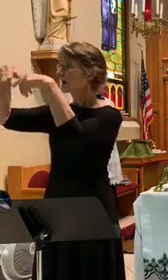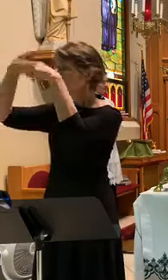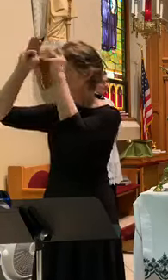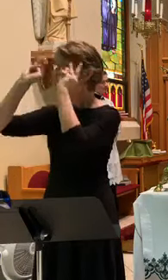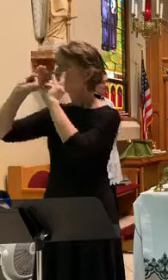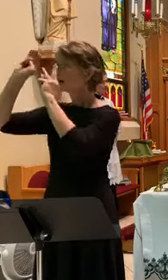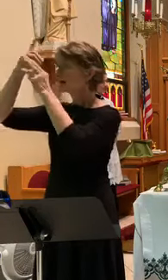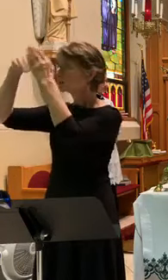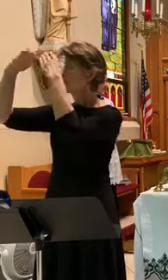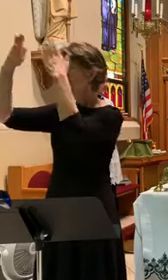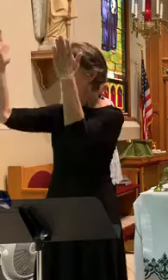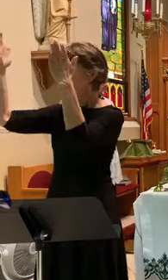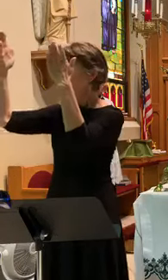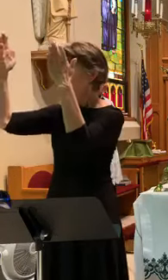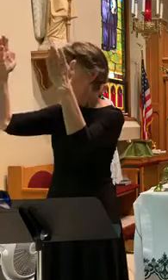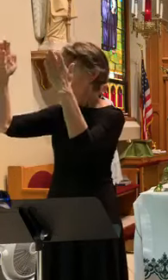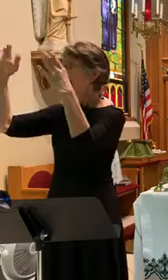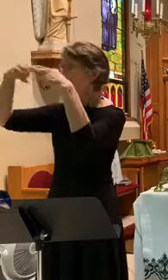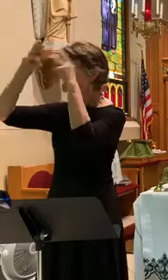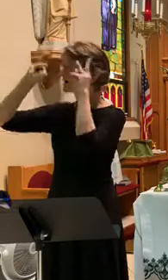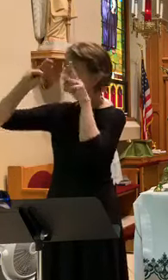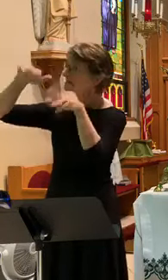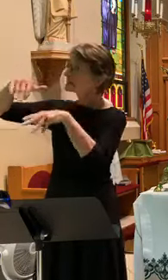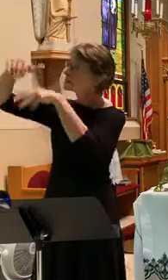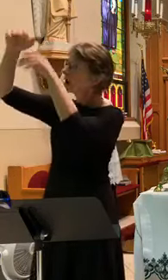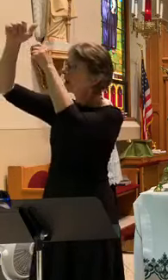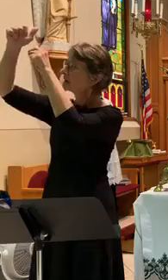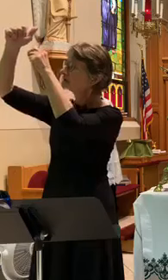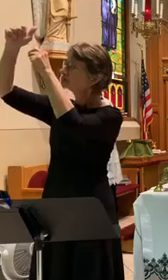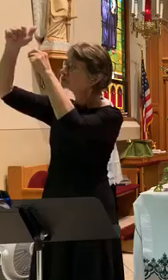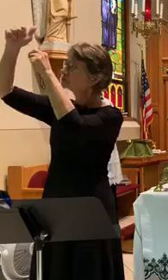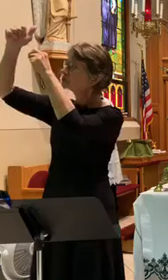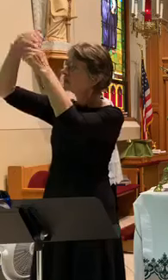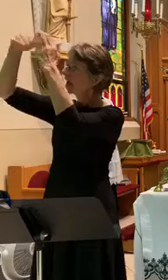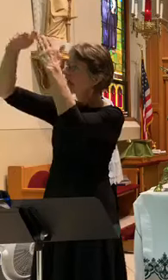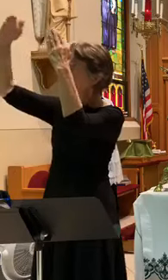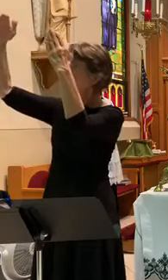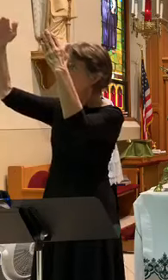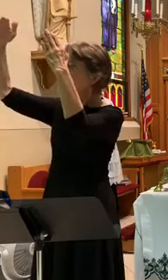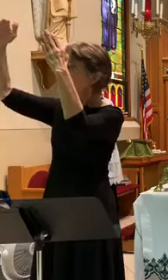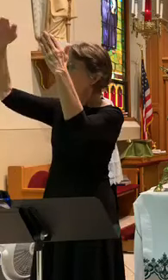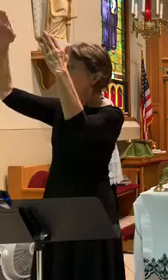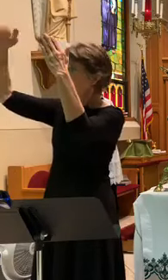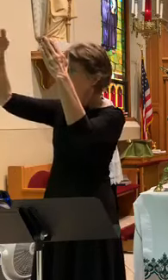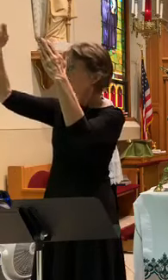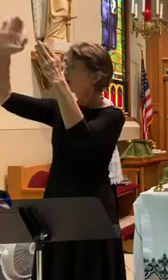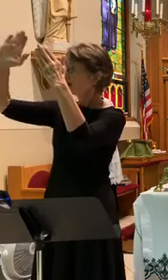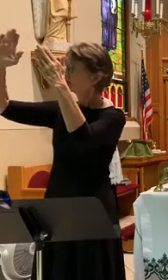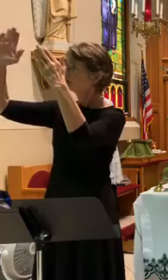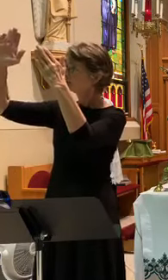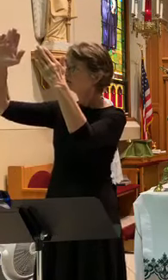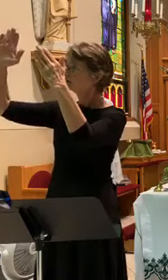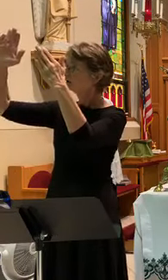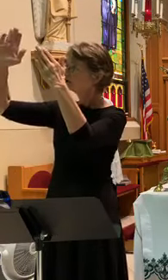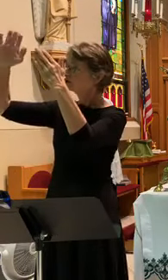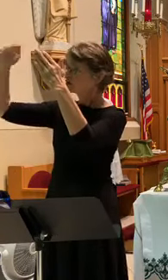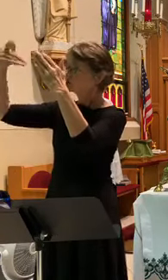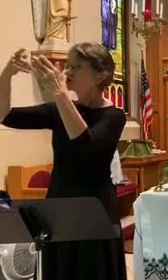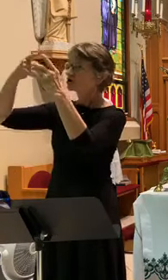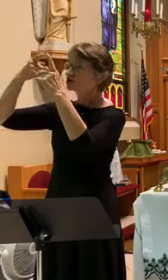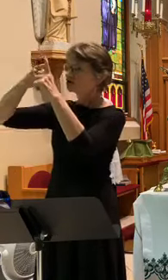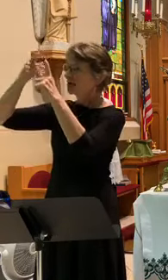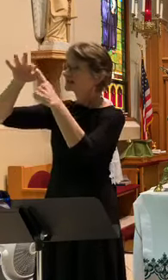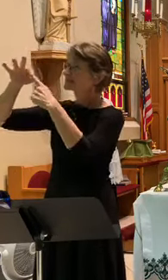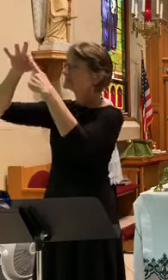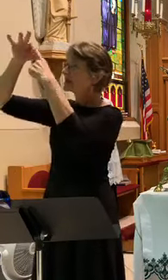Mary, when Mary was taken by God into heaven because of her special place that she had